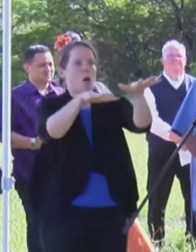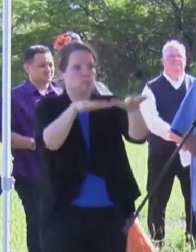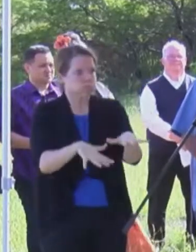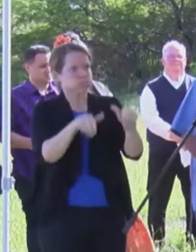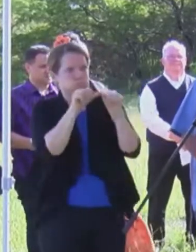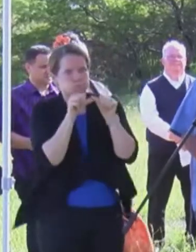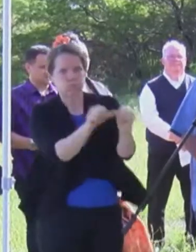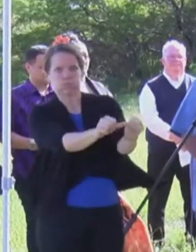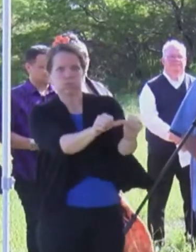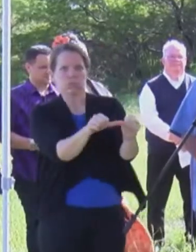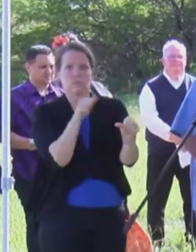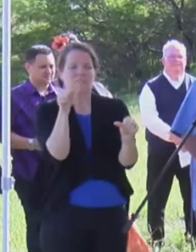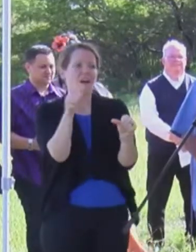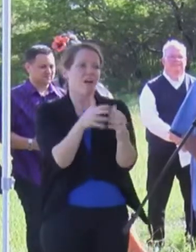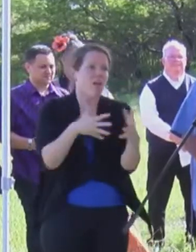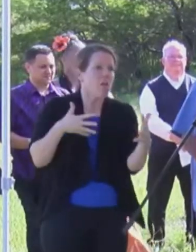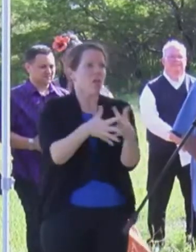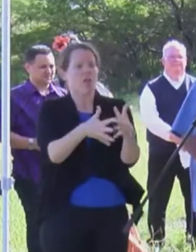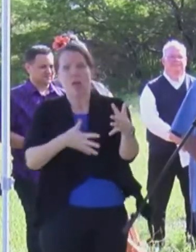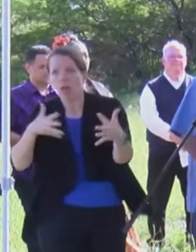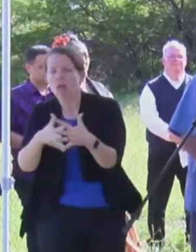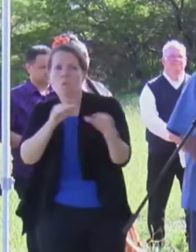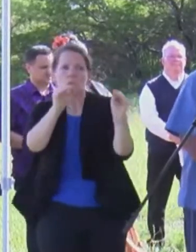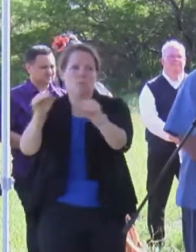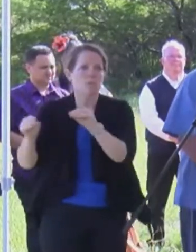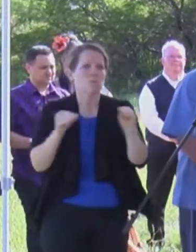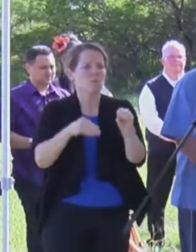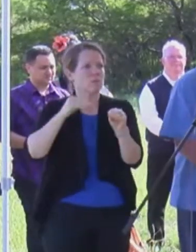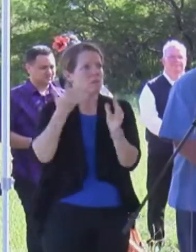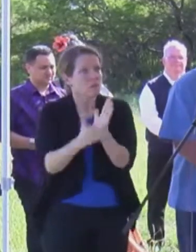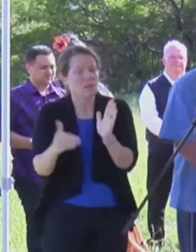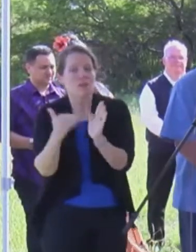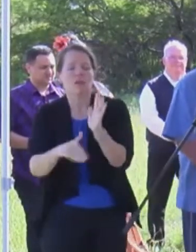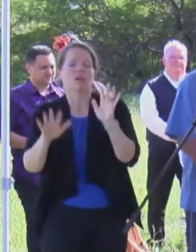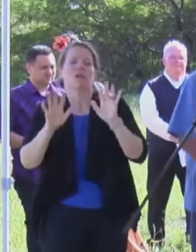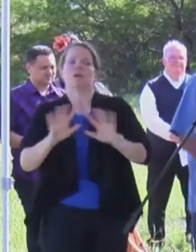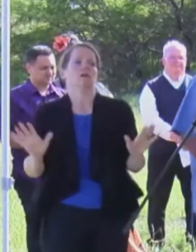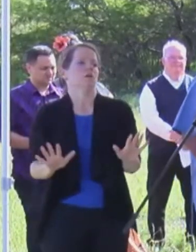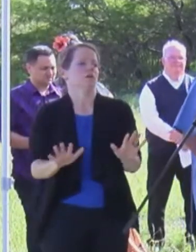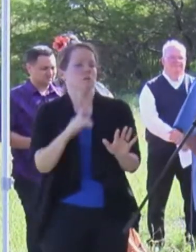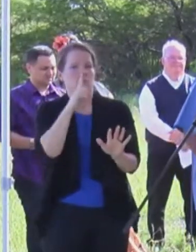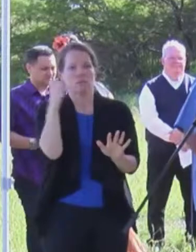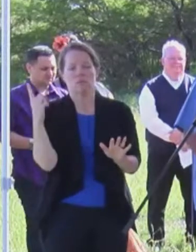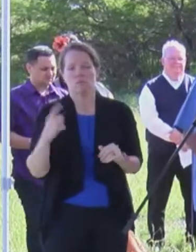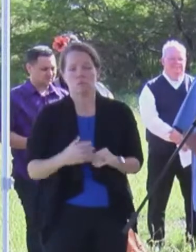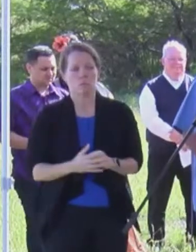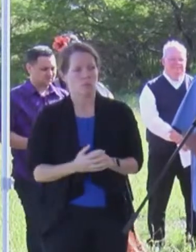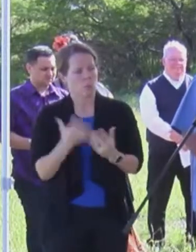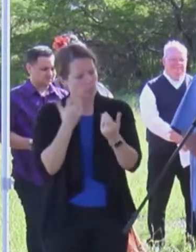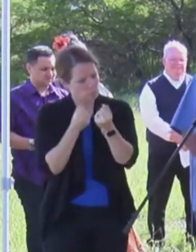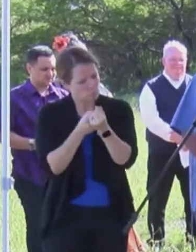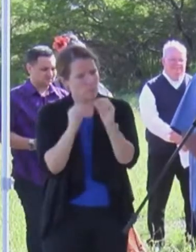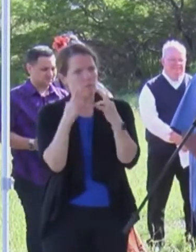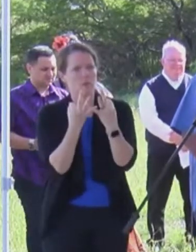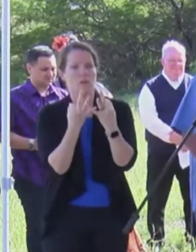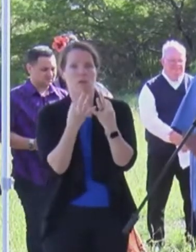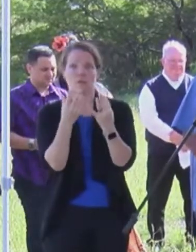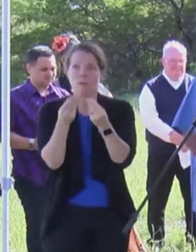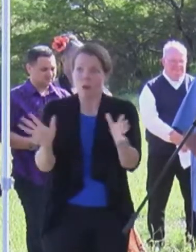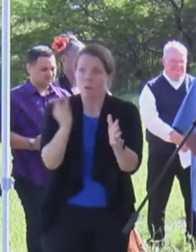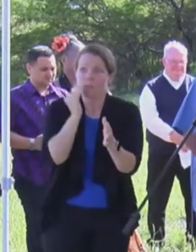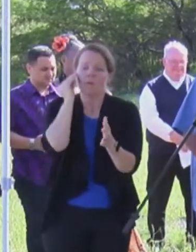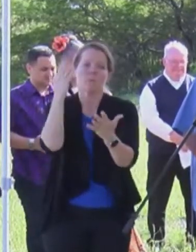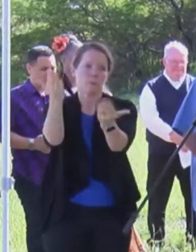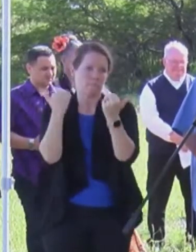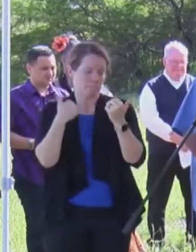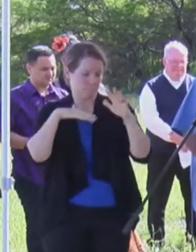we're really excited about that. This really commits members over time. We're ready to roll up our